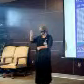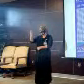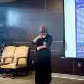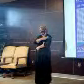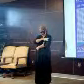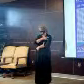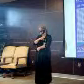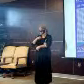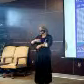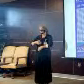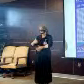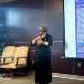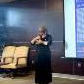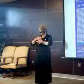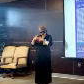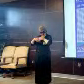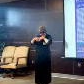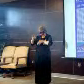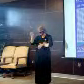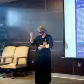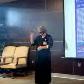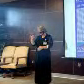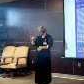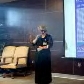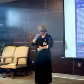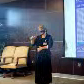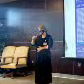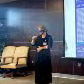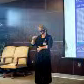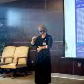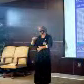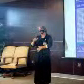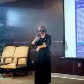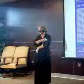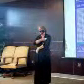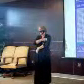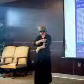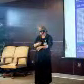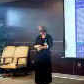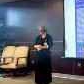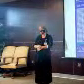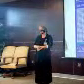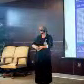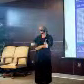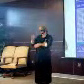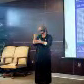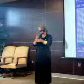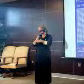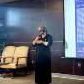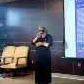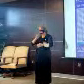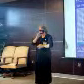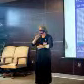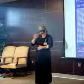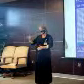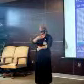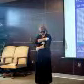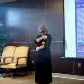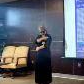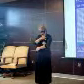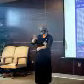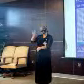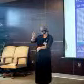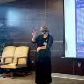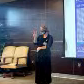for COVID-19 are unvaccinated. As Eric shared, the average age of our vaccinated patient is 72, while that drops down